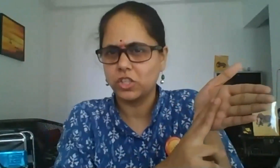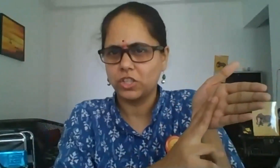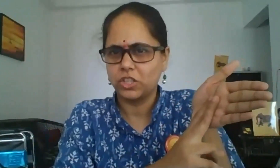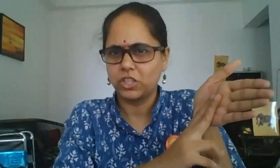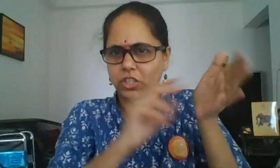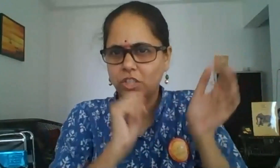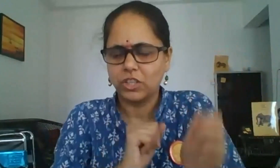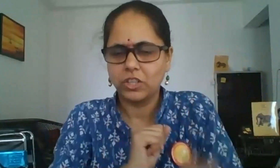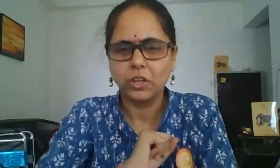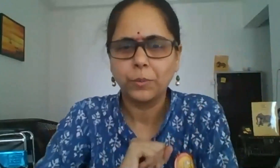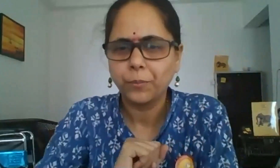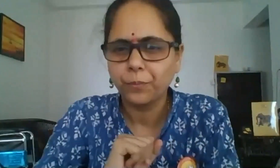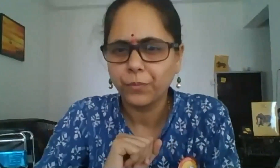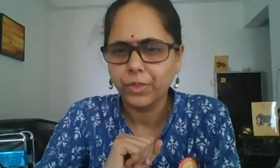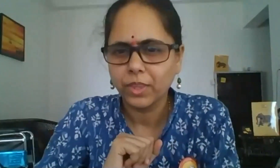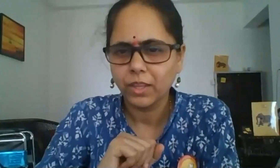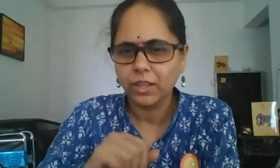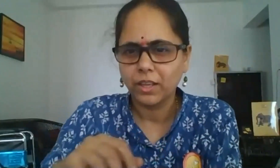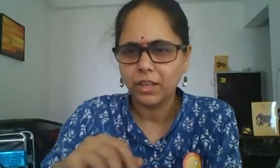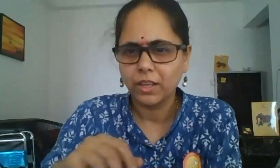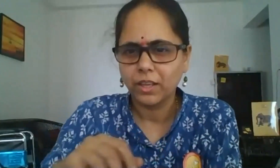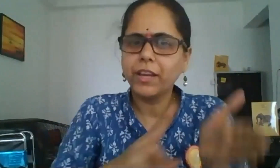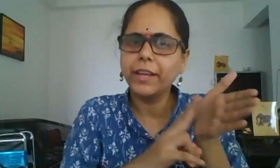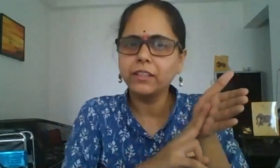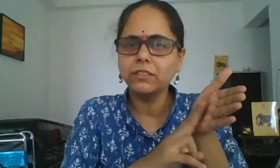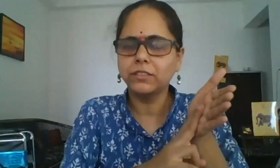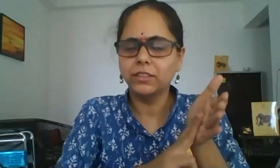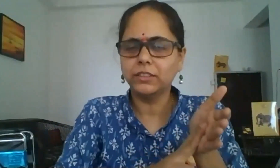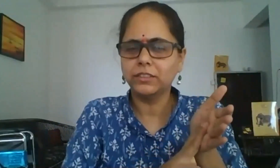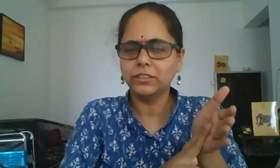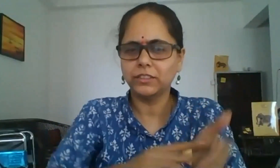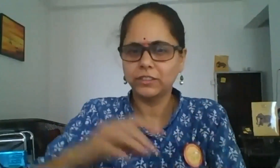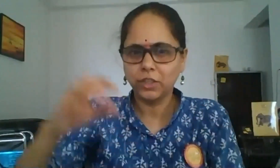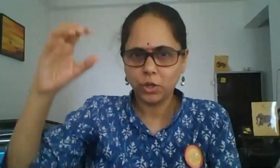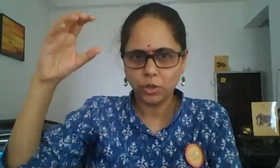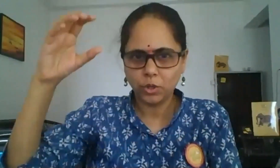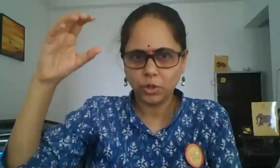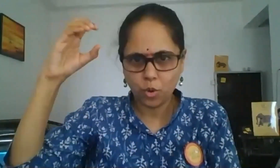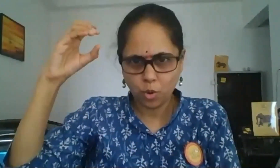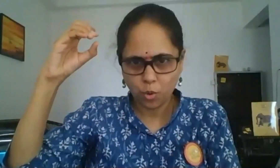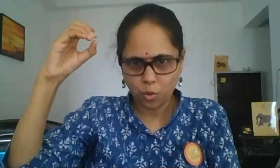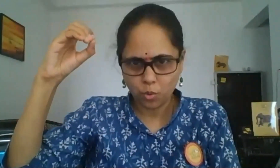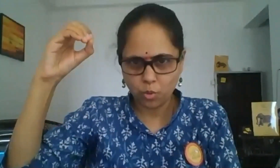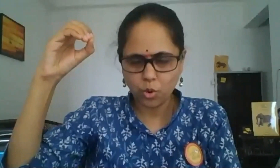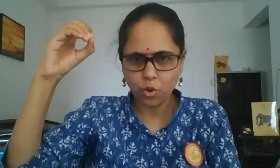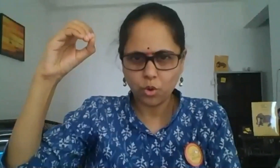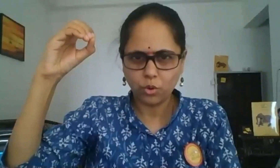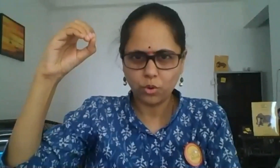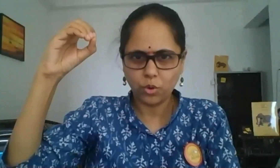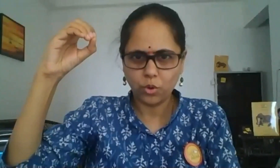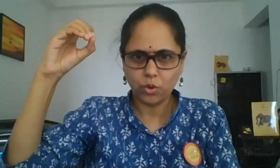After N? O